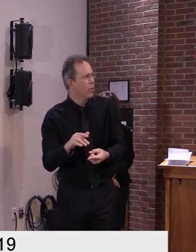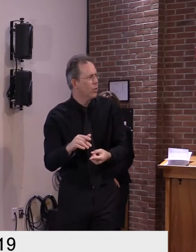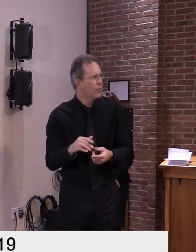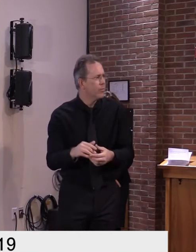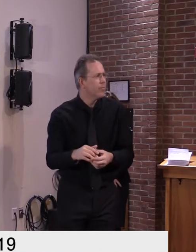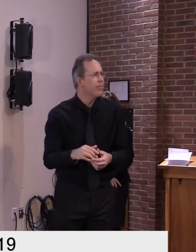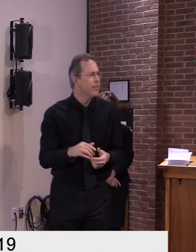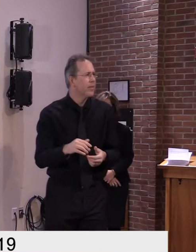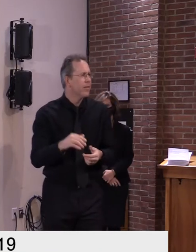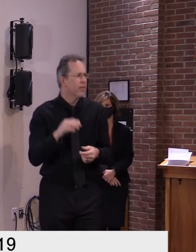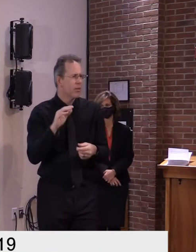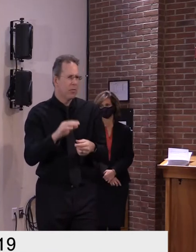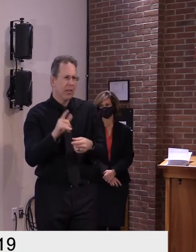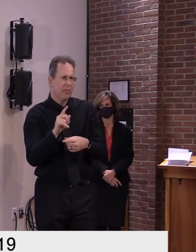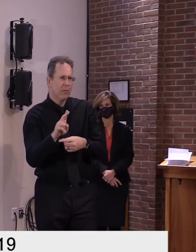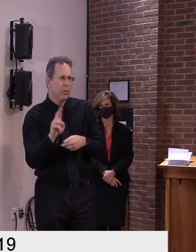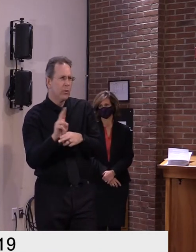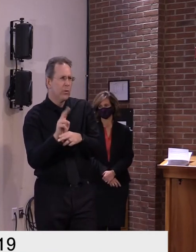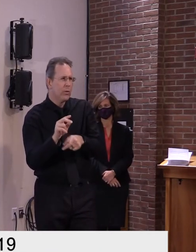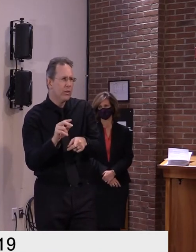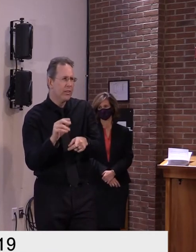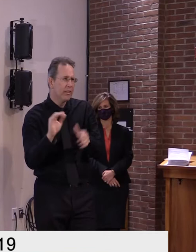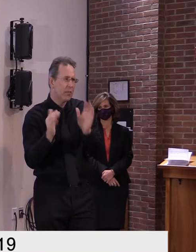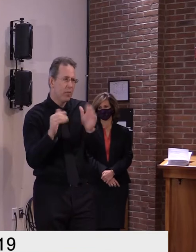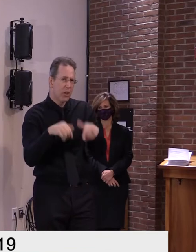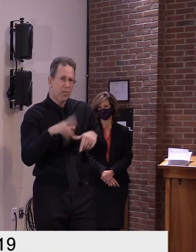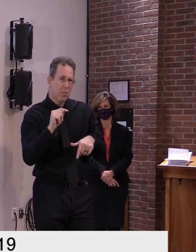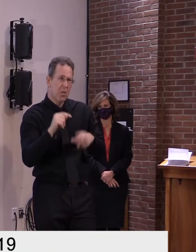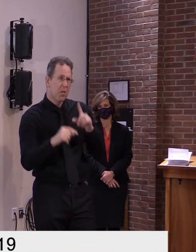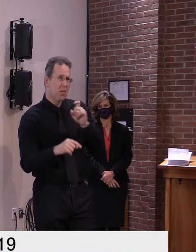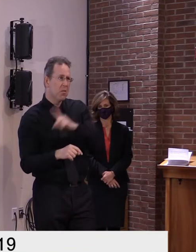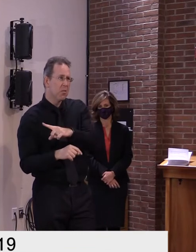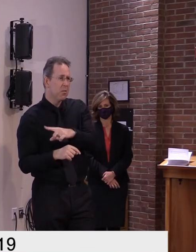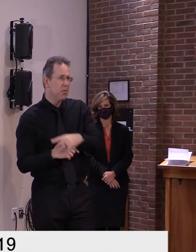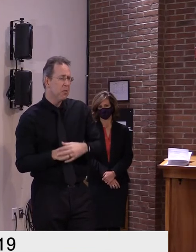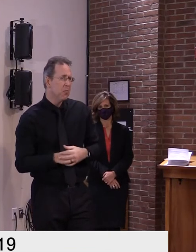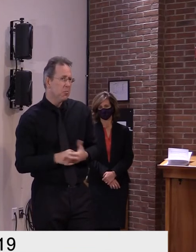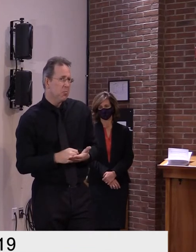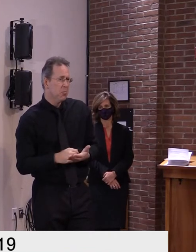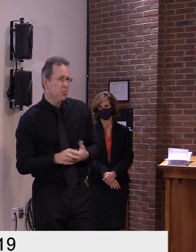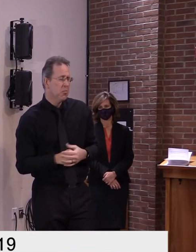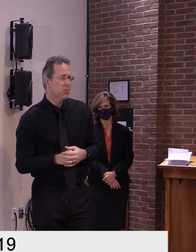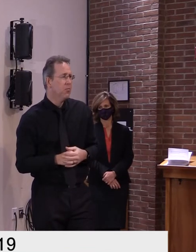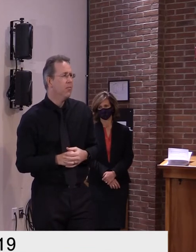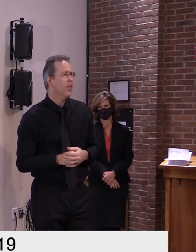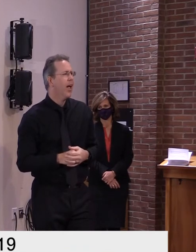well? I'm not sure I understand that question.